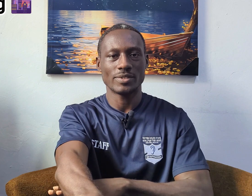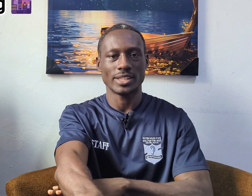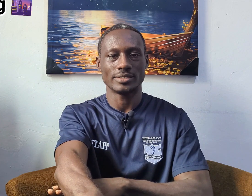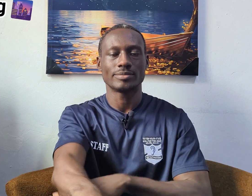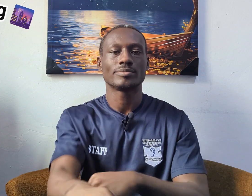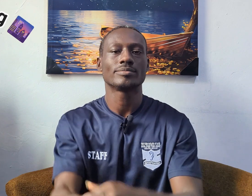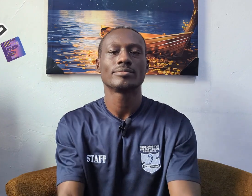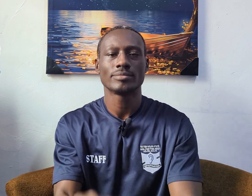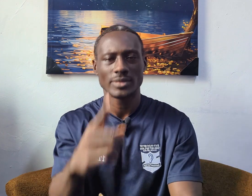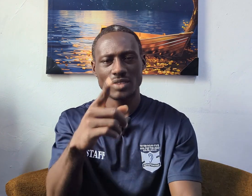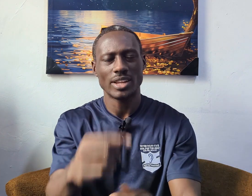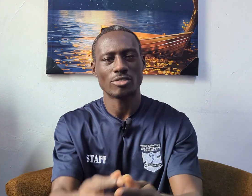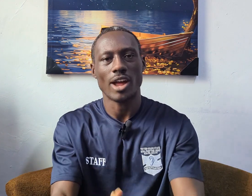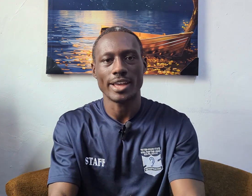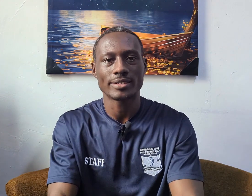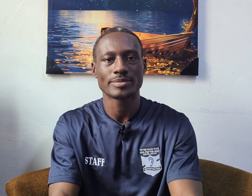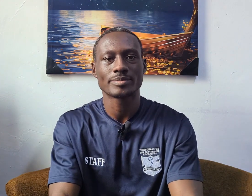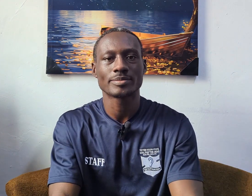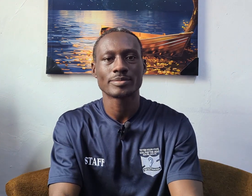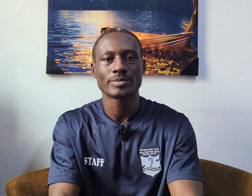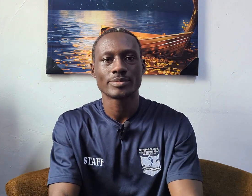evening. Give it a try.